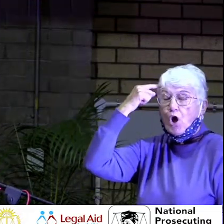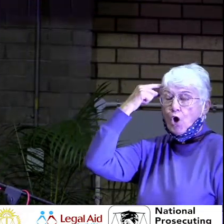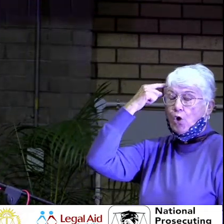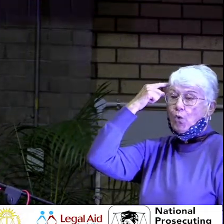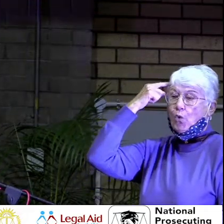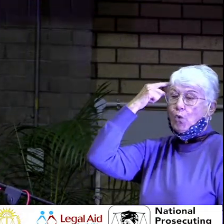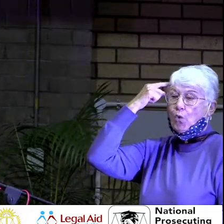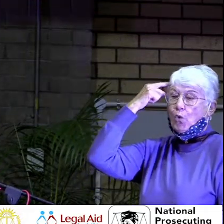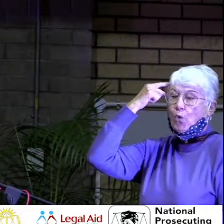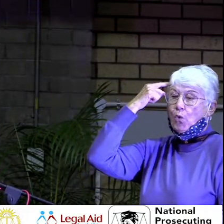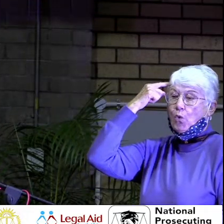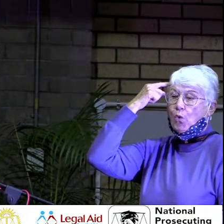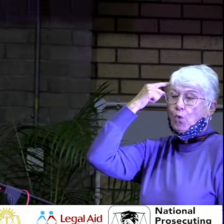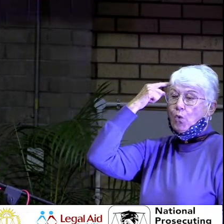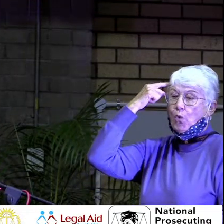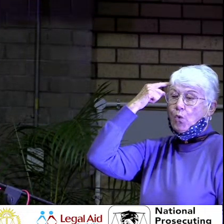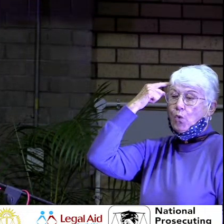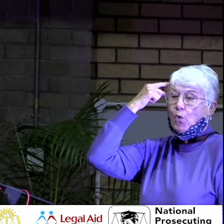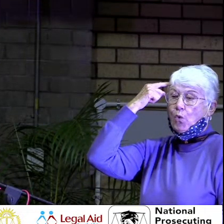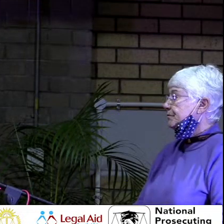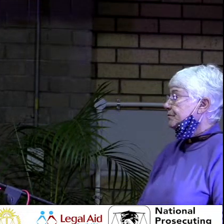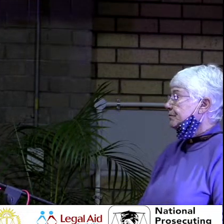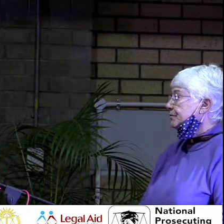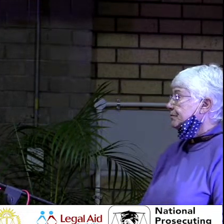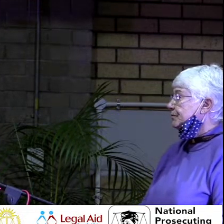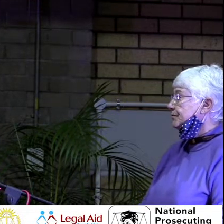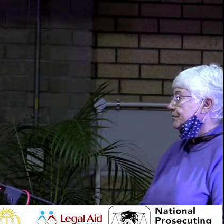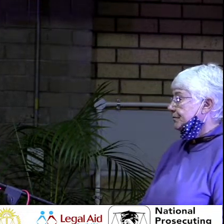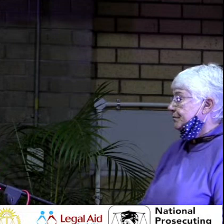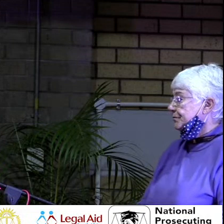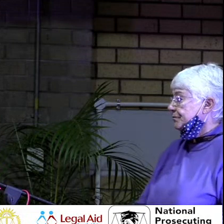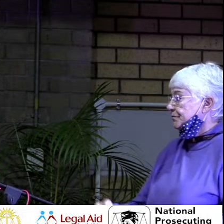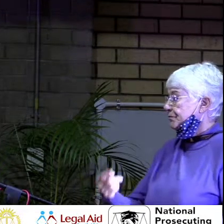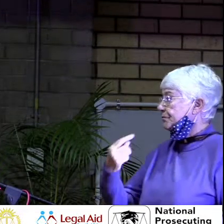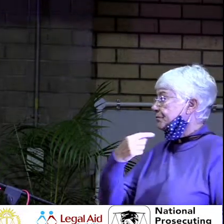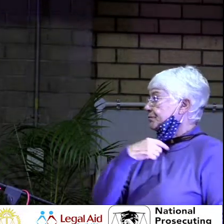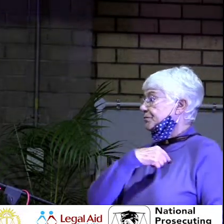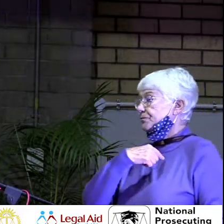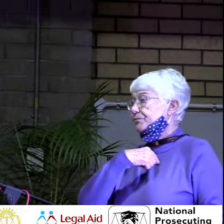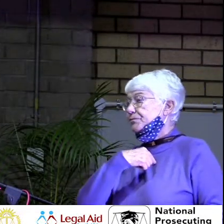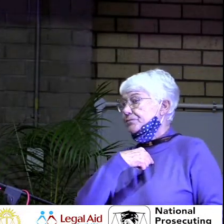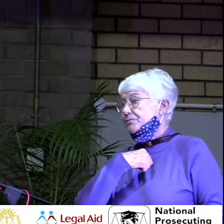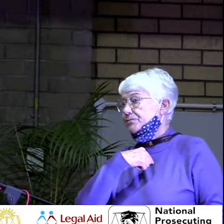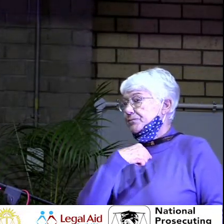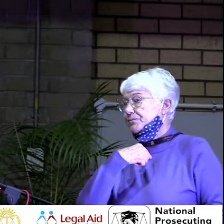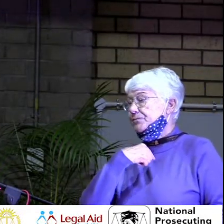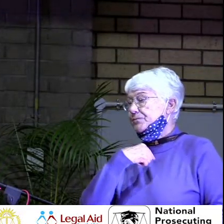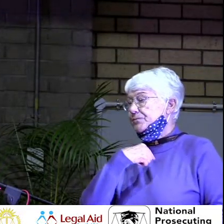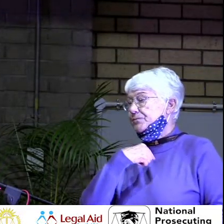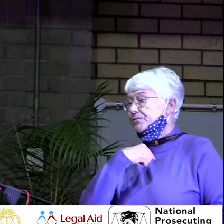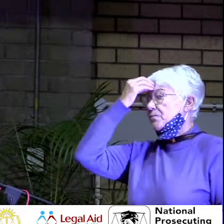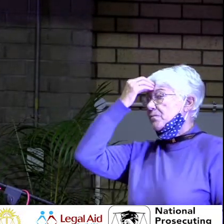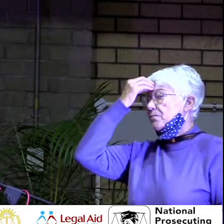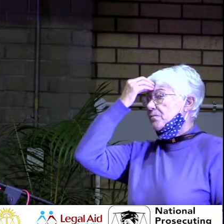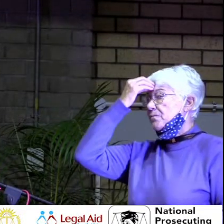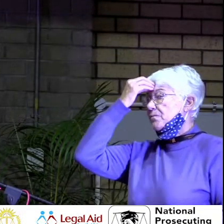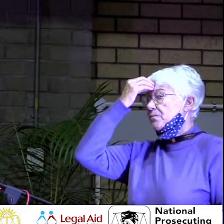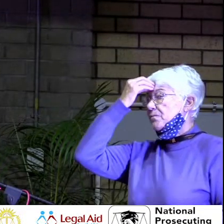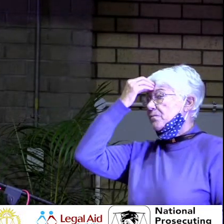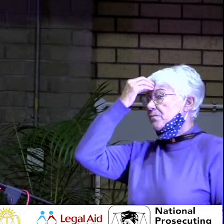Our Deputy Minister, President John Jeffery, and all the reps of the JCPS cluster.